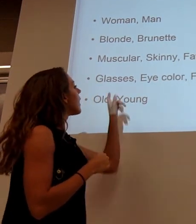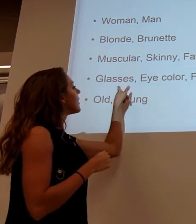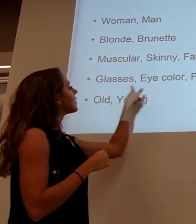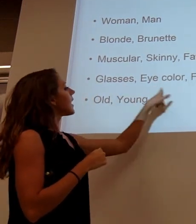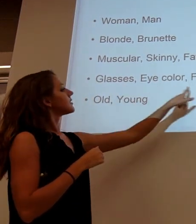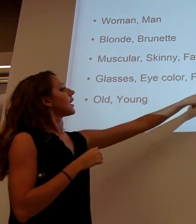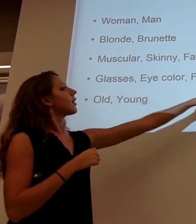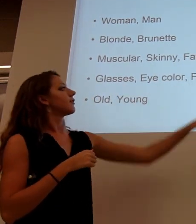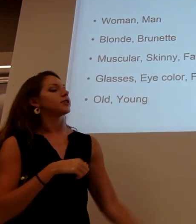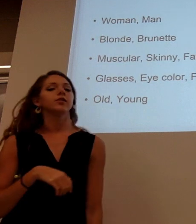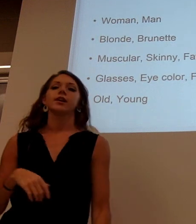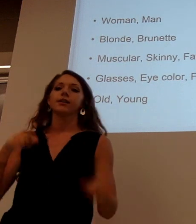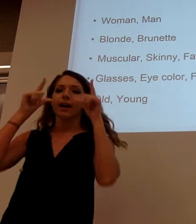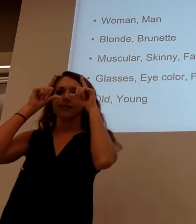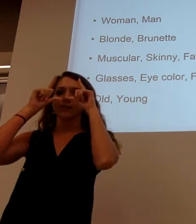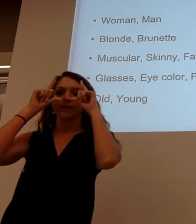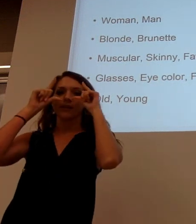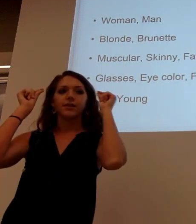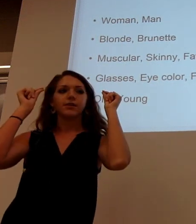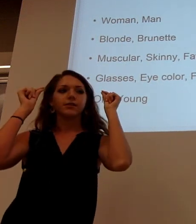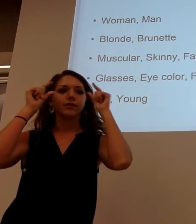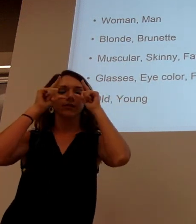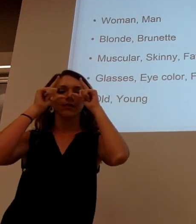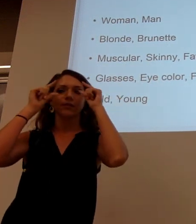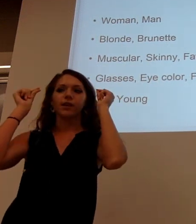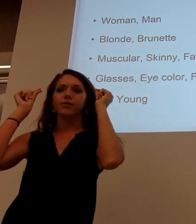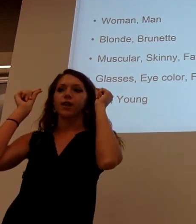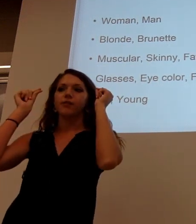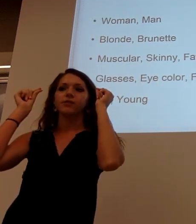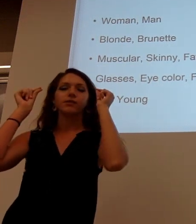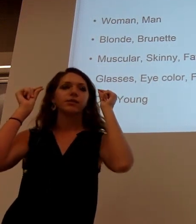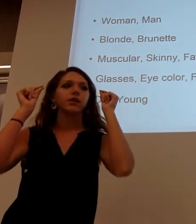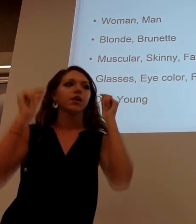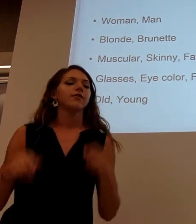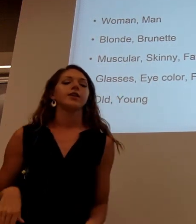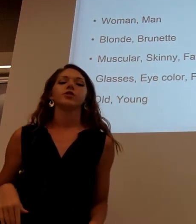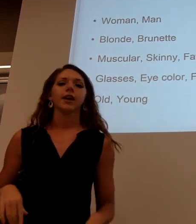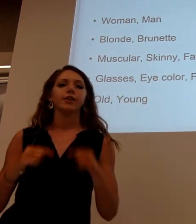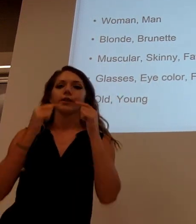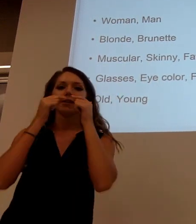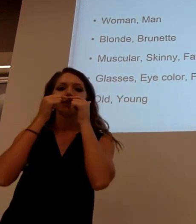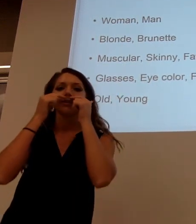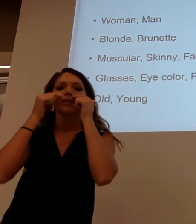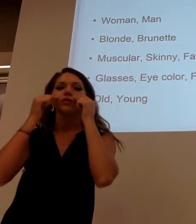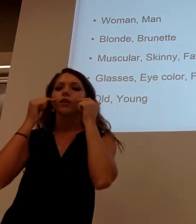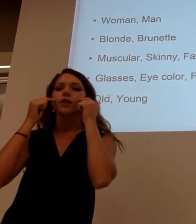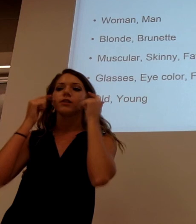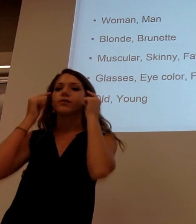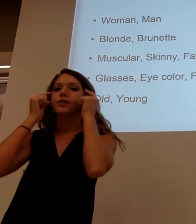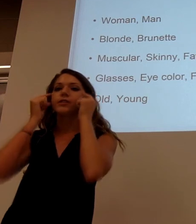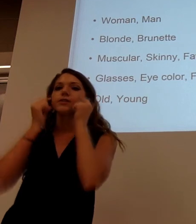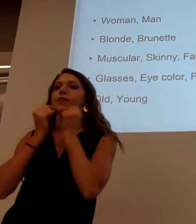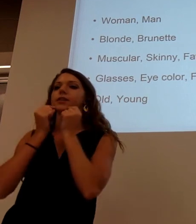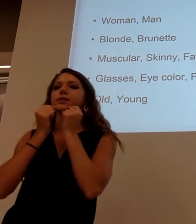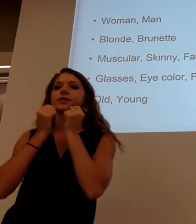And then glasses, eye color, facial hair. Glasses is like this. This is the sign for glasses. Facial hair, you literally just like draw it on your face, just how it is.